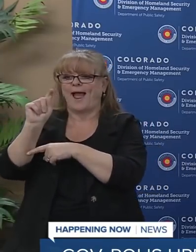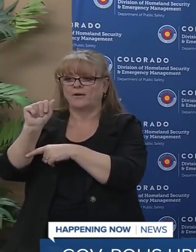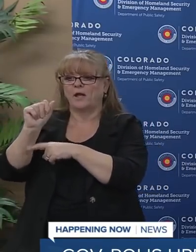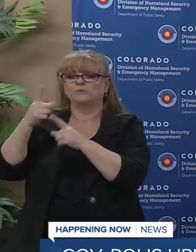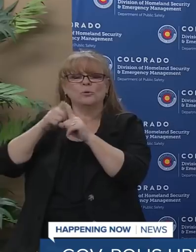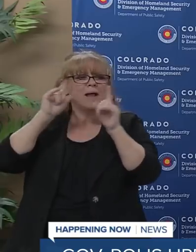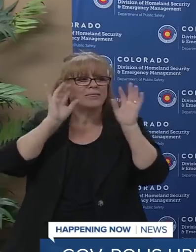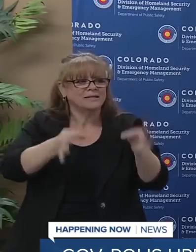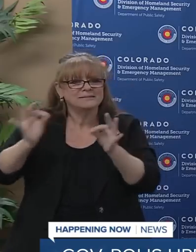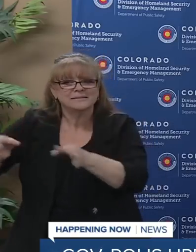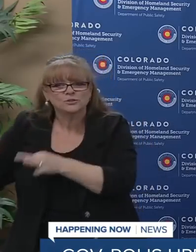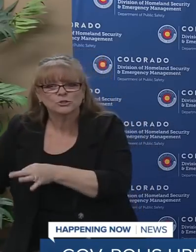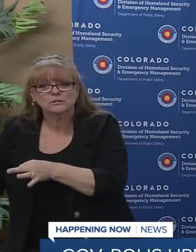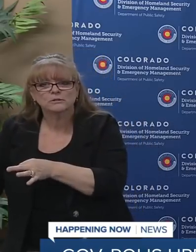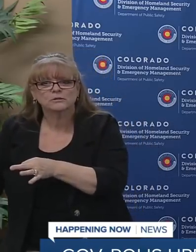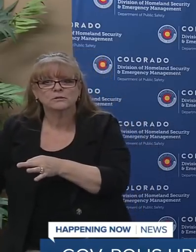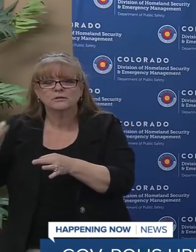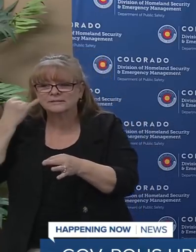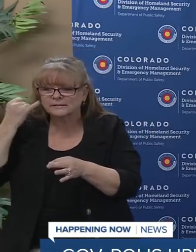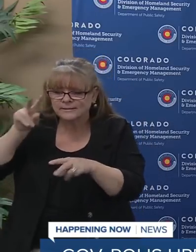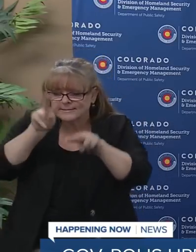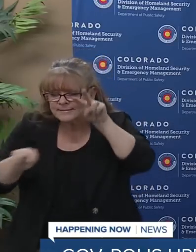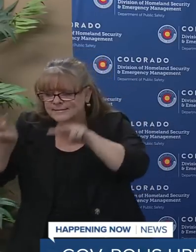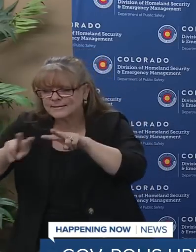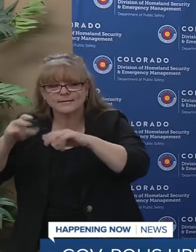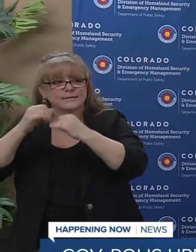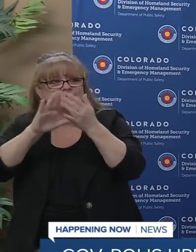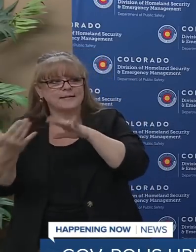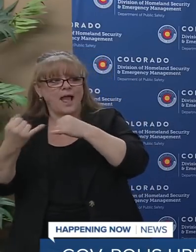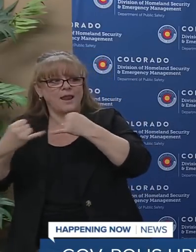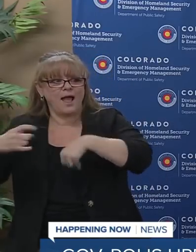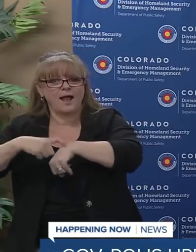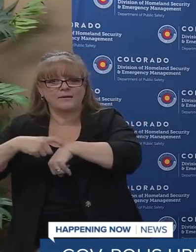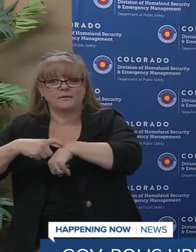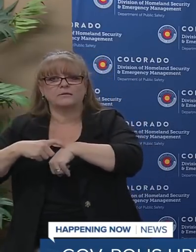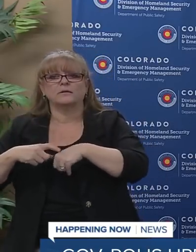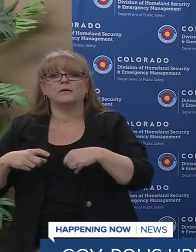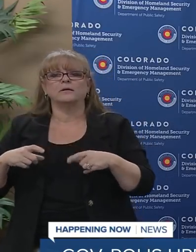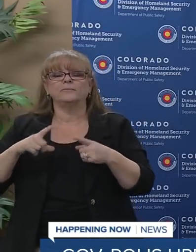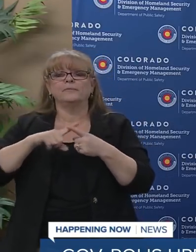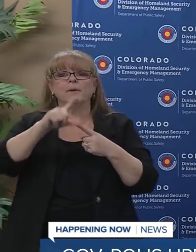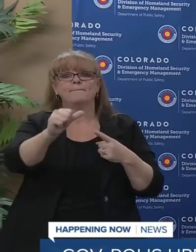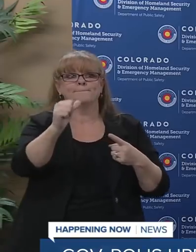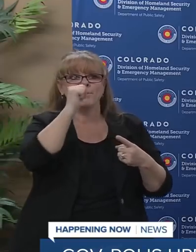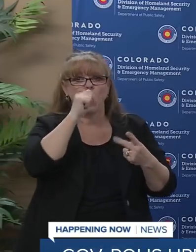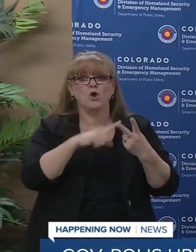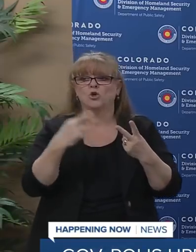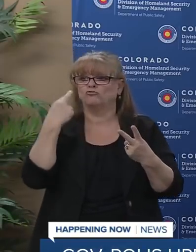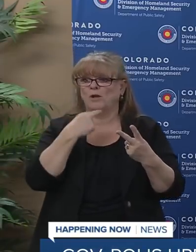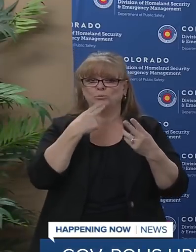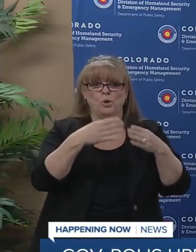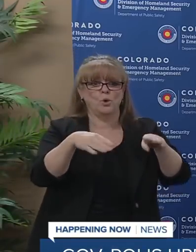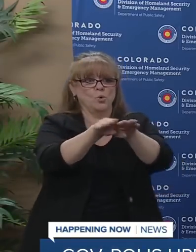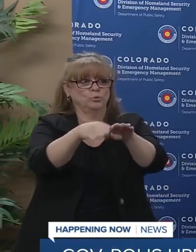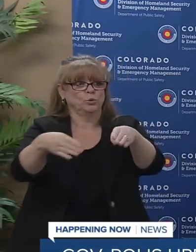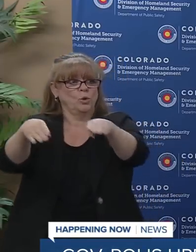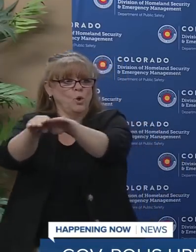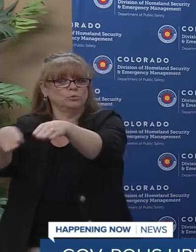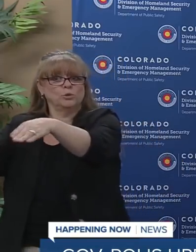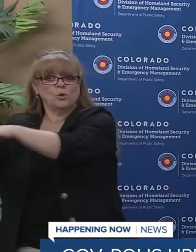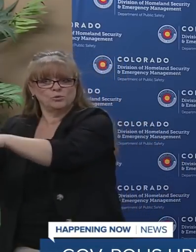are already seeing the impact of the bar and restaurant closure. We're just going to start to see the impact of the social